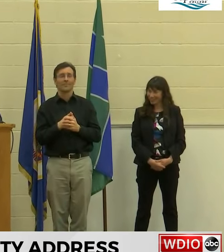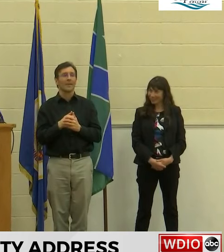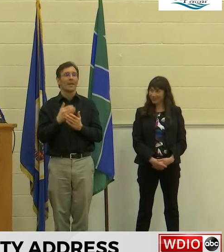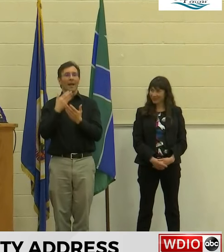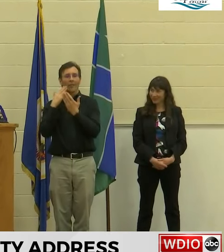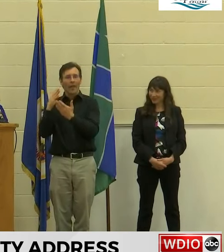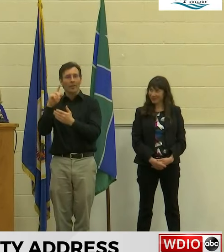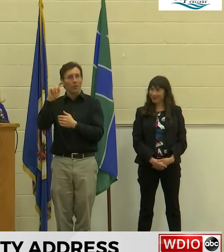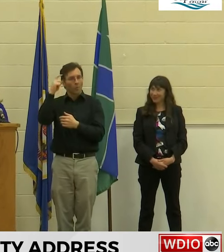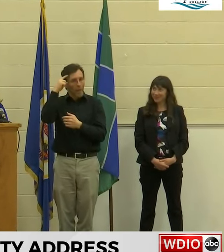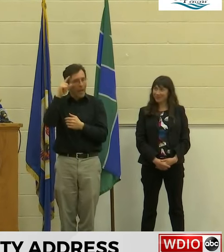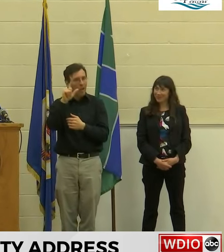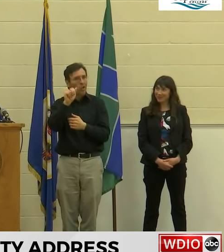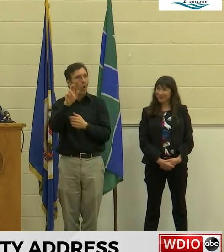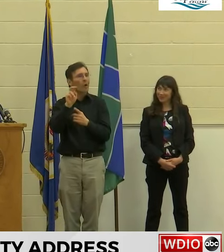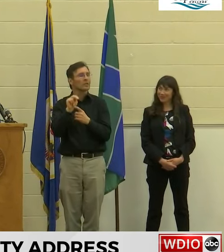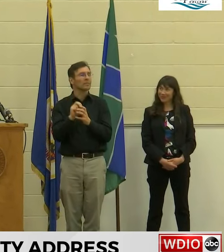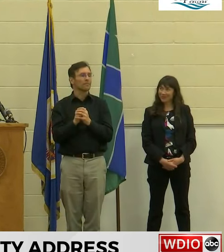Thank you, Mayor Larson,